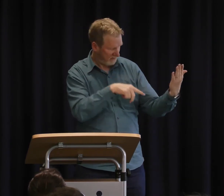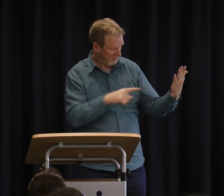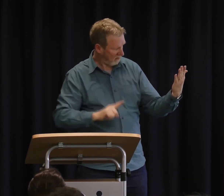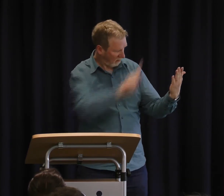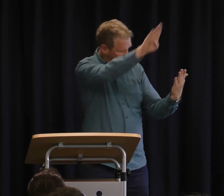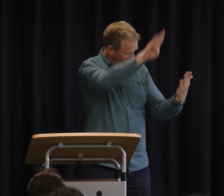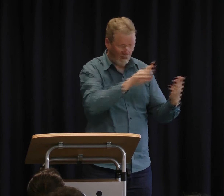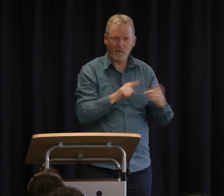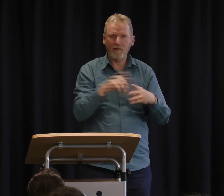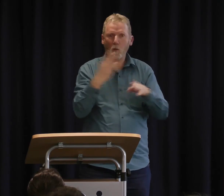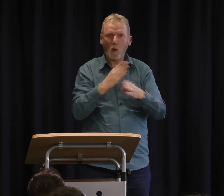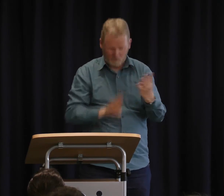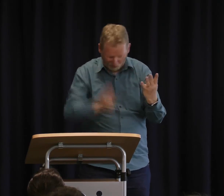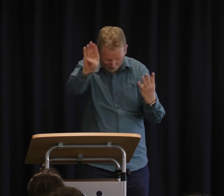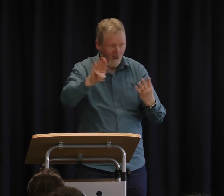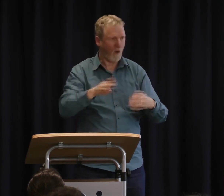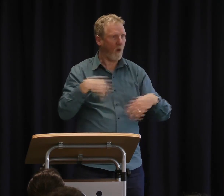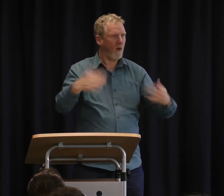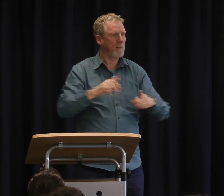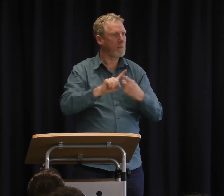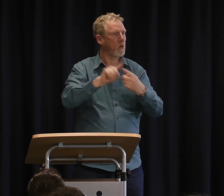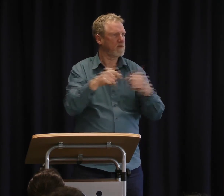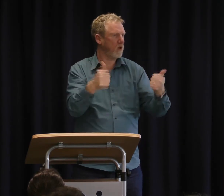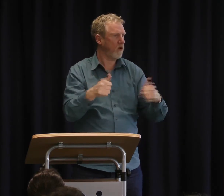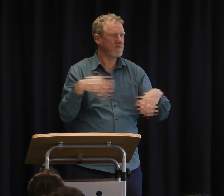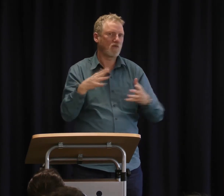some work. Our finances improved quite significantly,